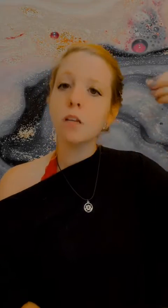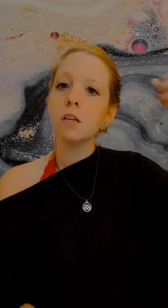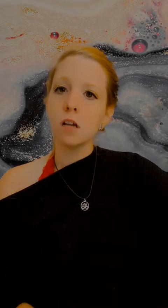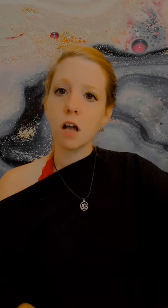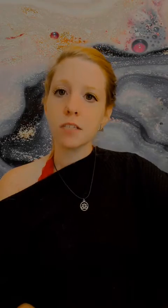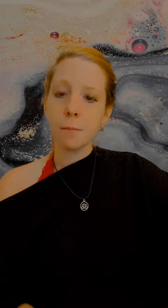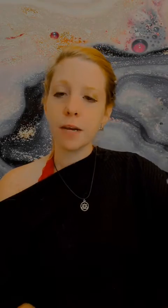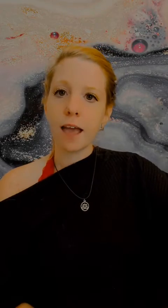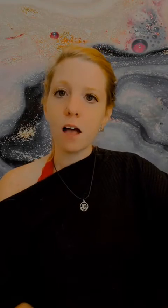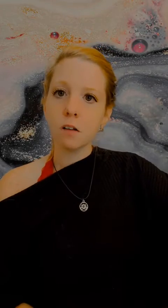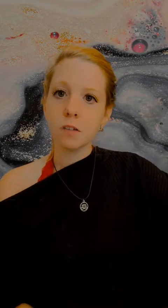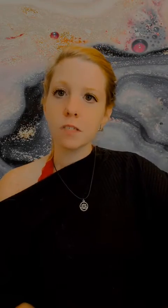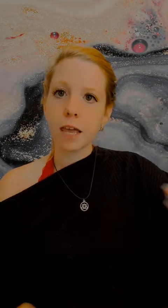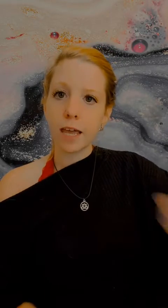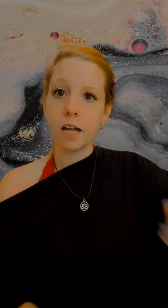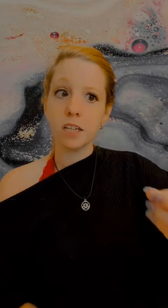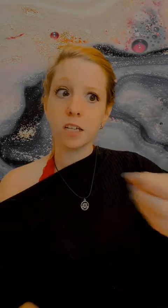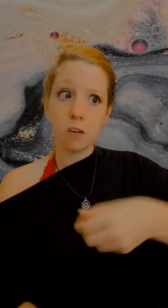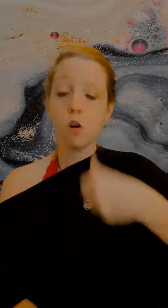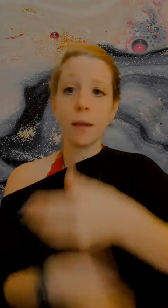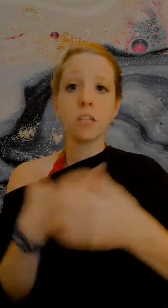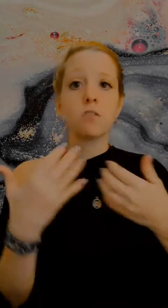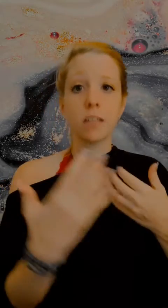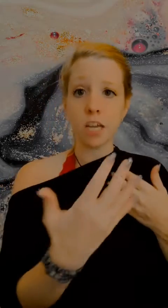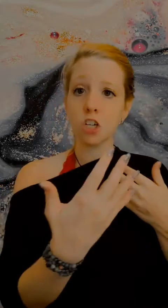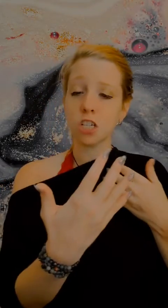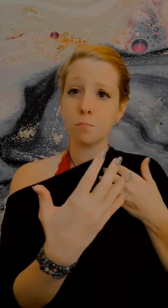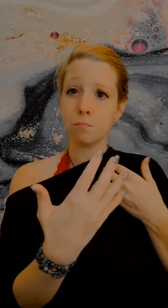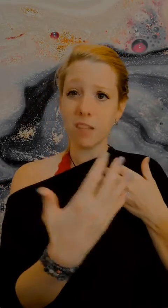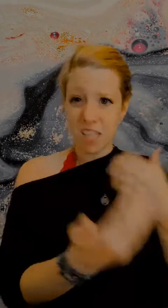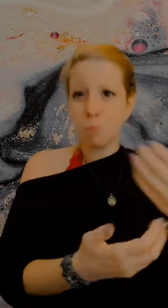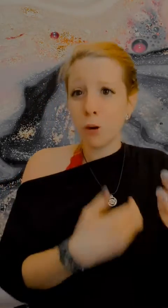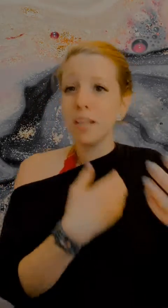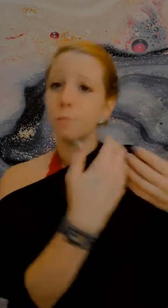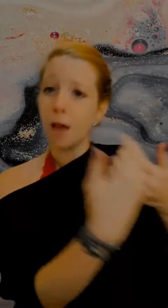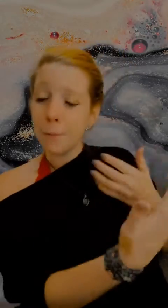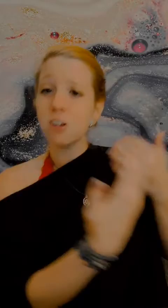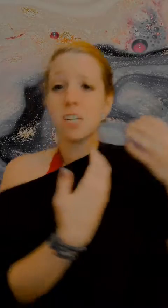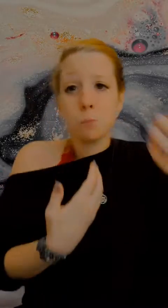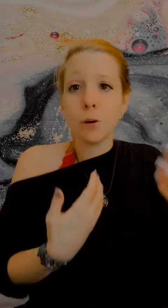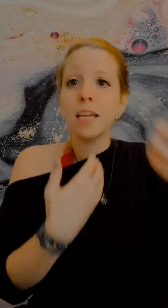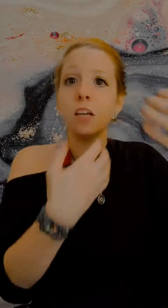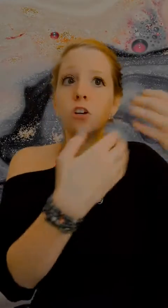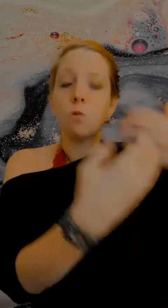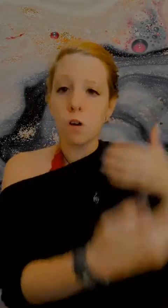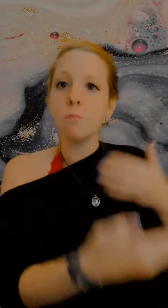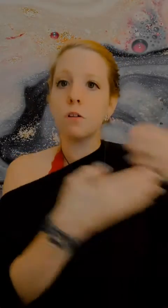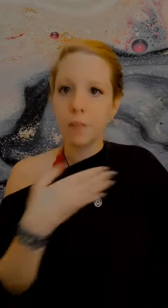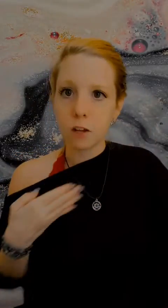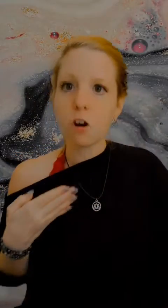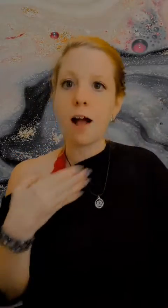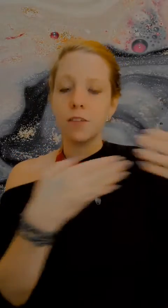to somebody else, and in a romantic relationship, a marriage is pretty normal that you're having